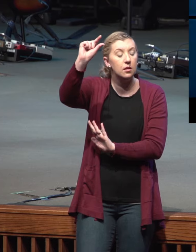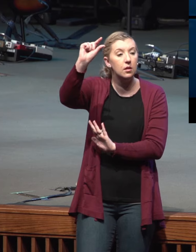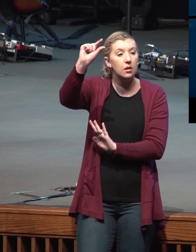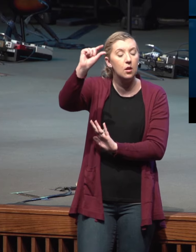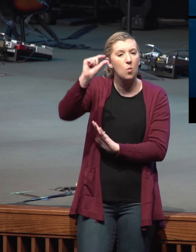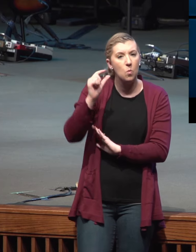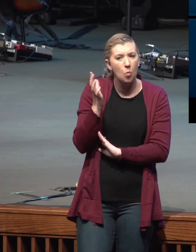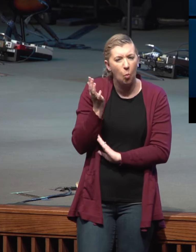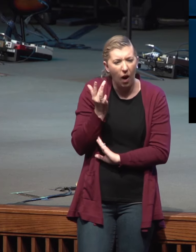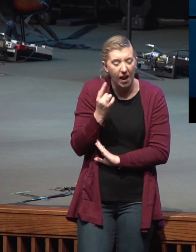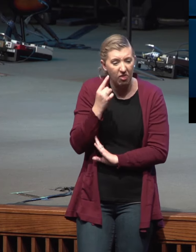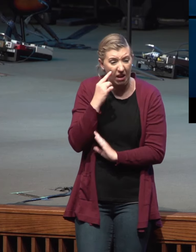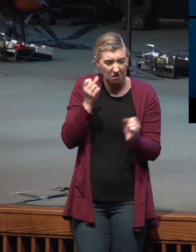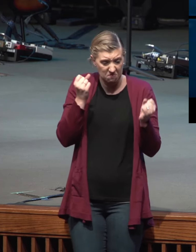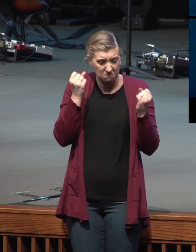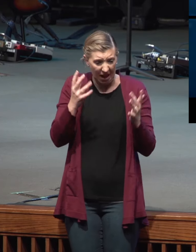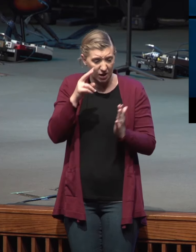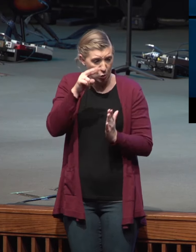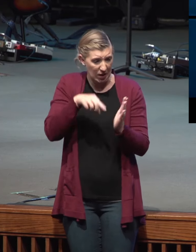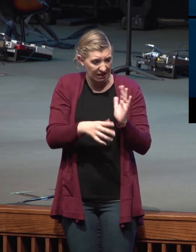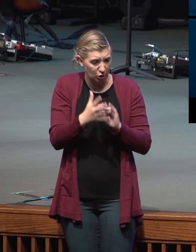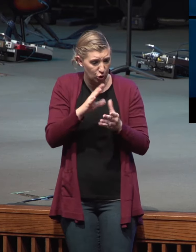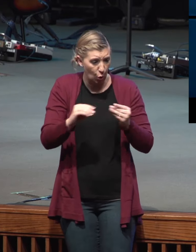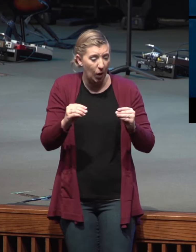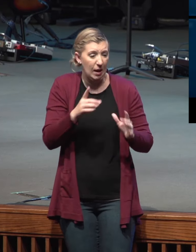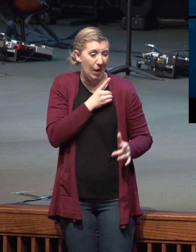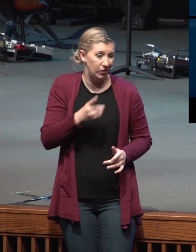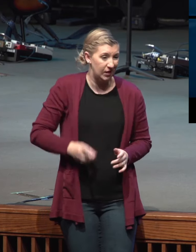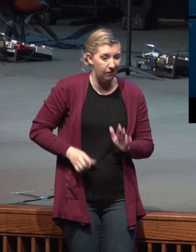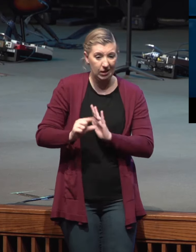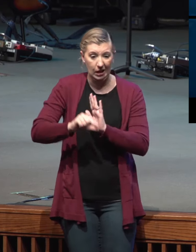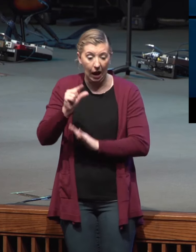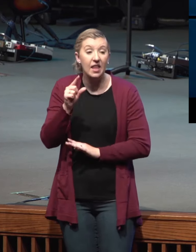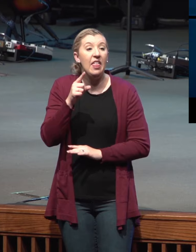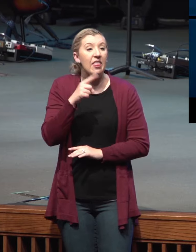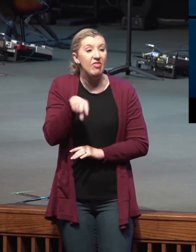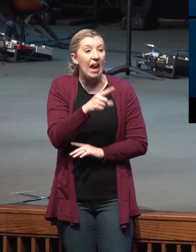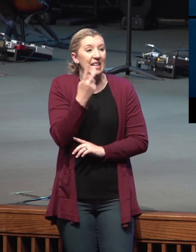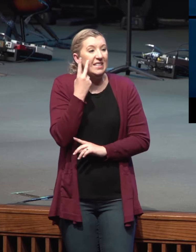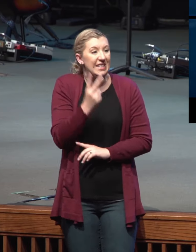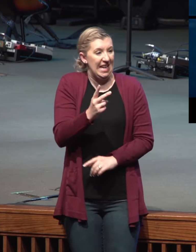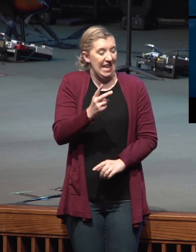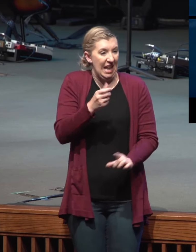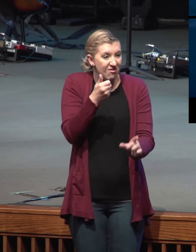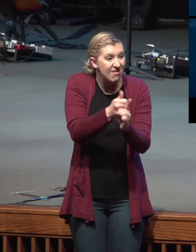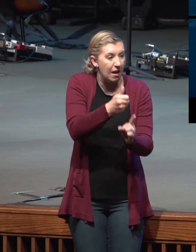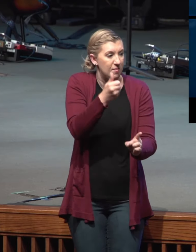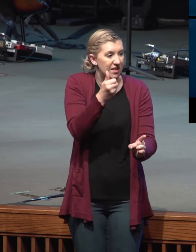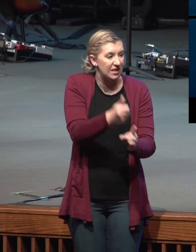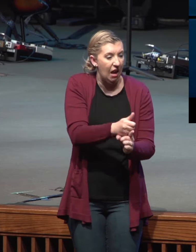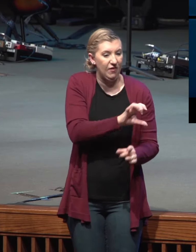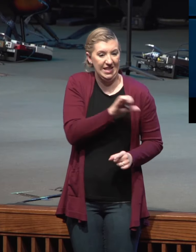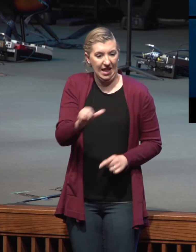Which is why I think when many read the story of David and Goliath, they see themselves as